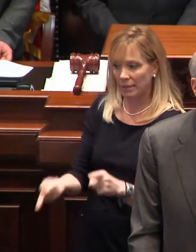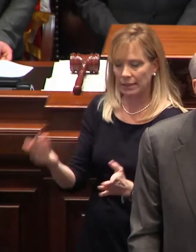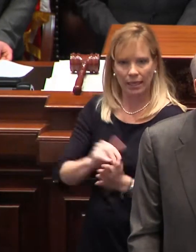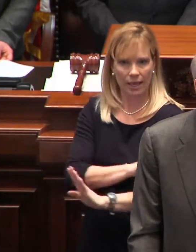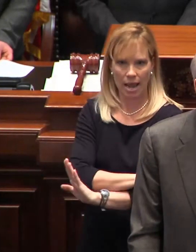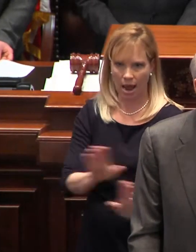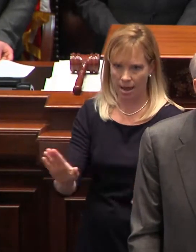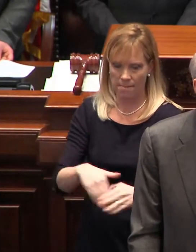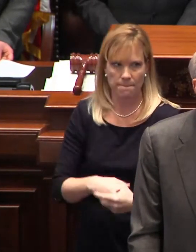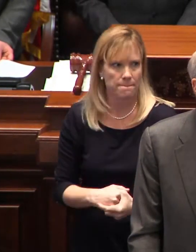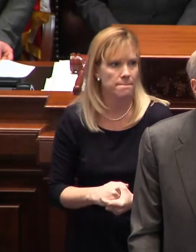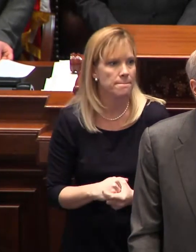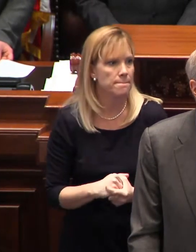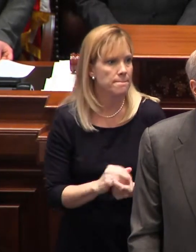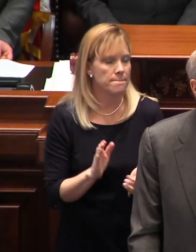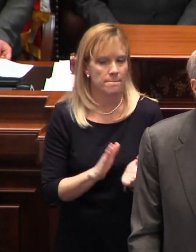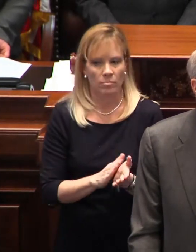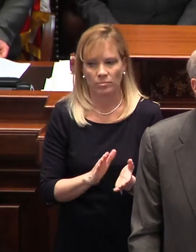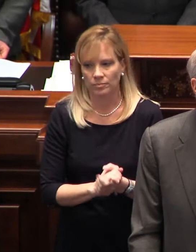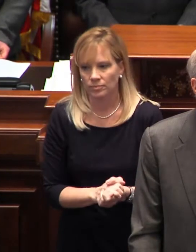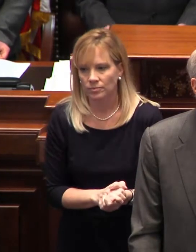again.